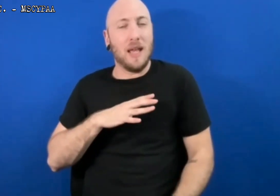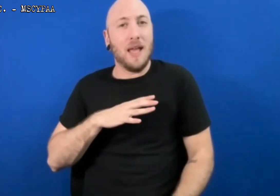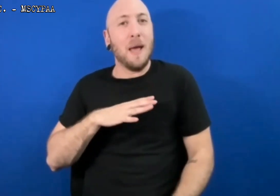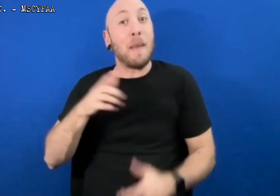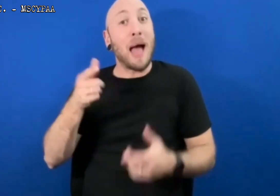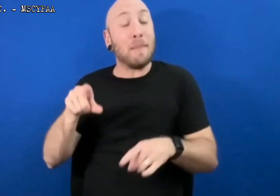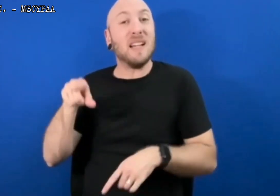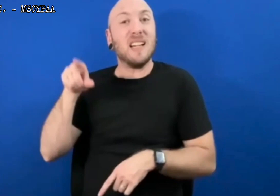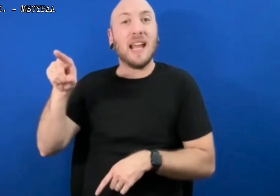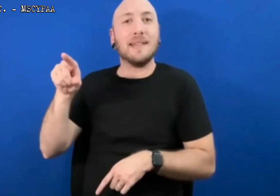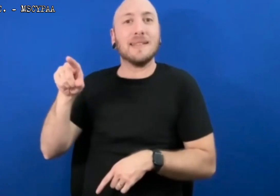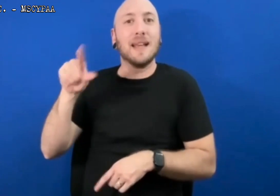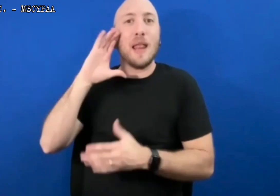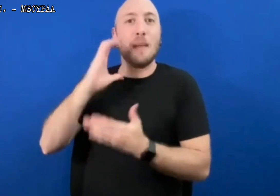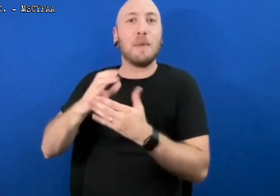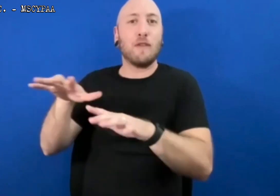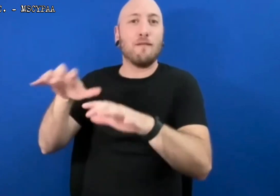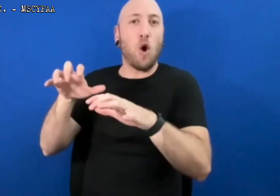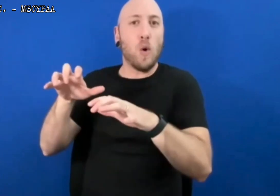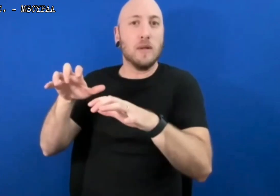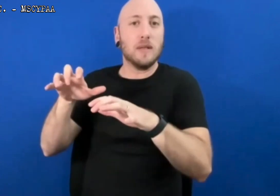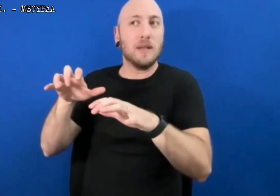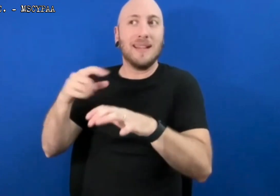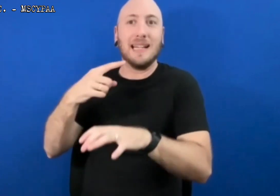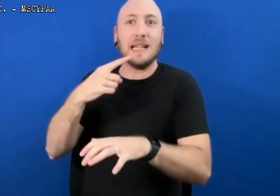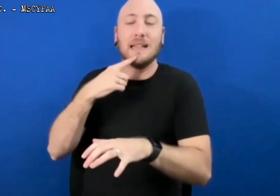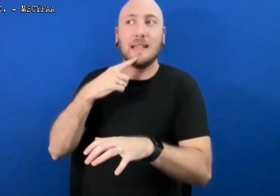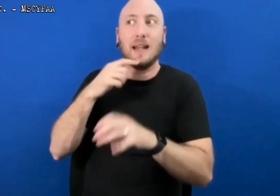for tomorrow," like an insurance commercial. And